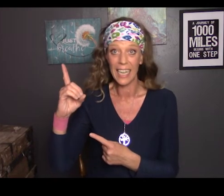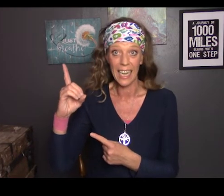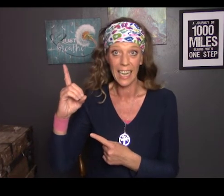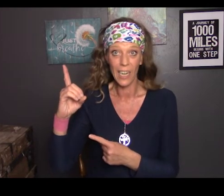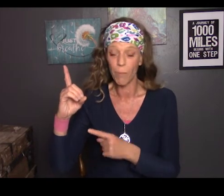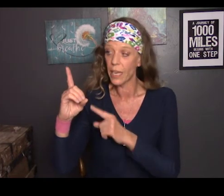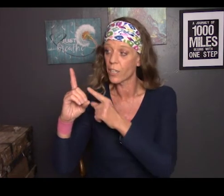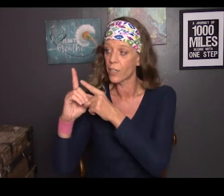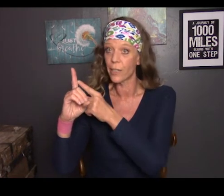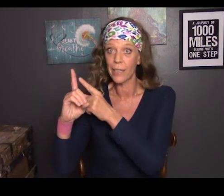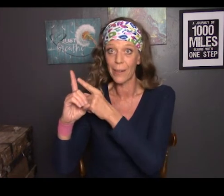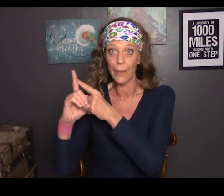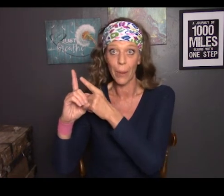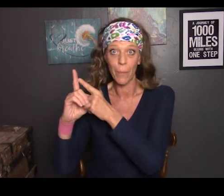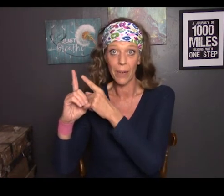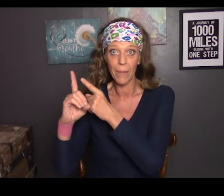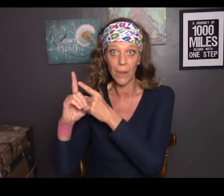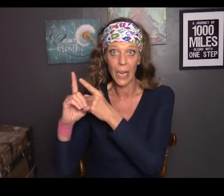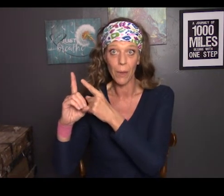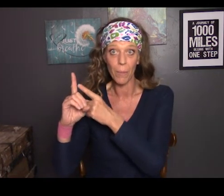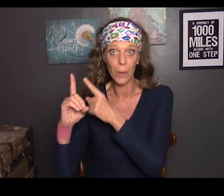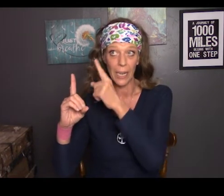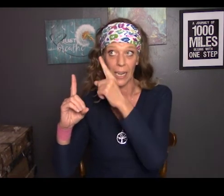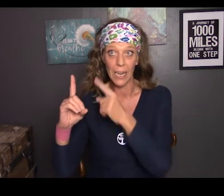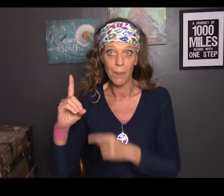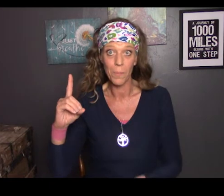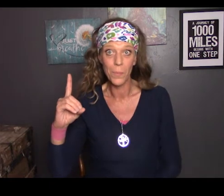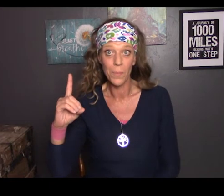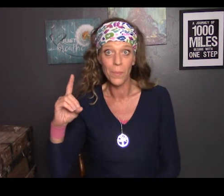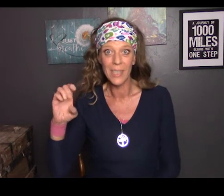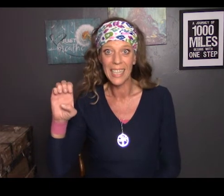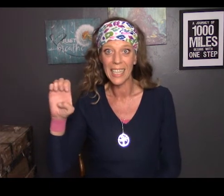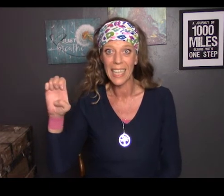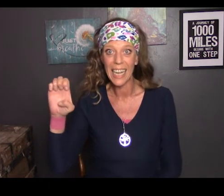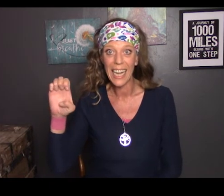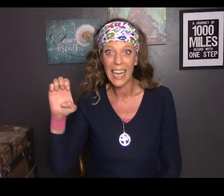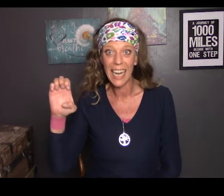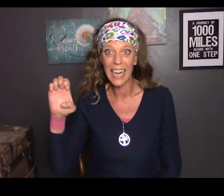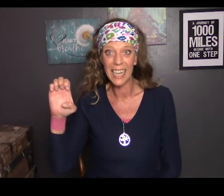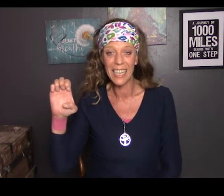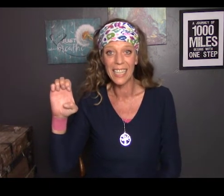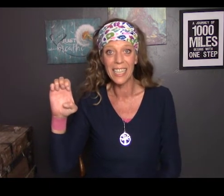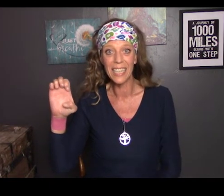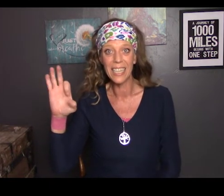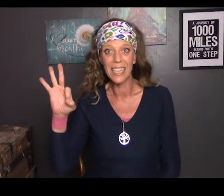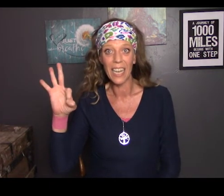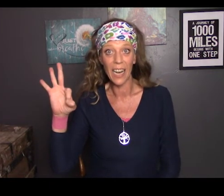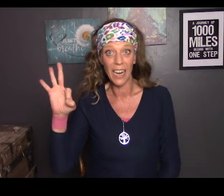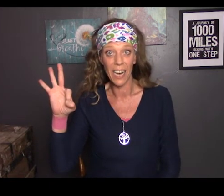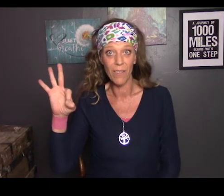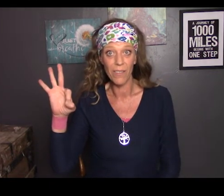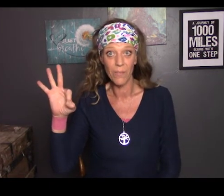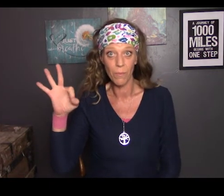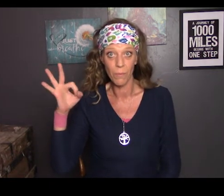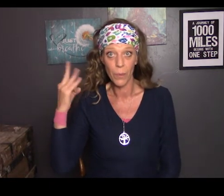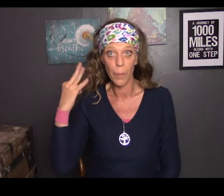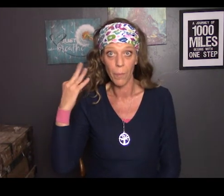D, make sure it's only one finger pointing up, E, F, because